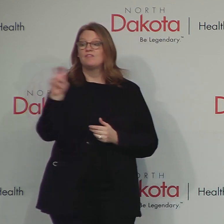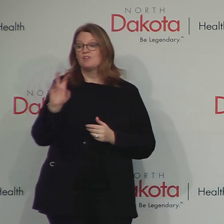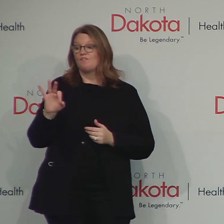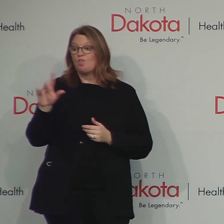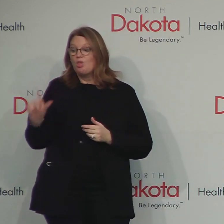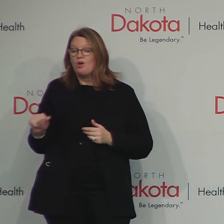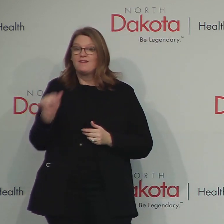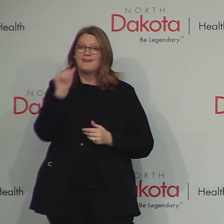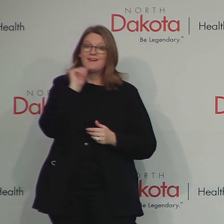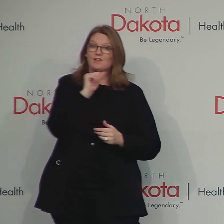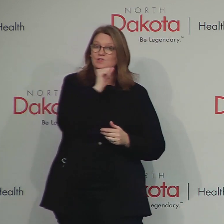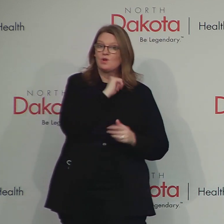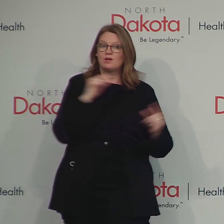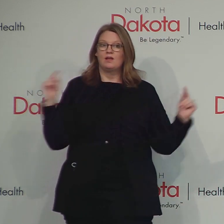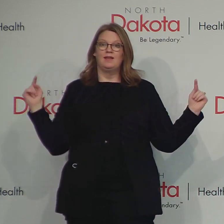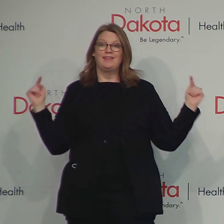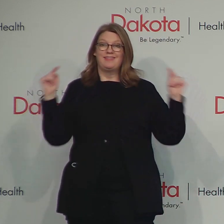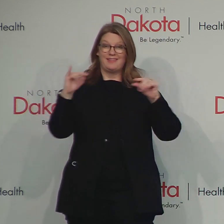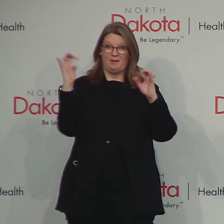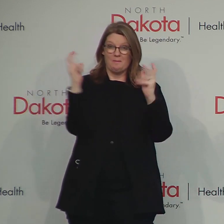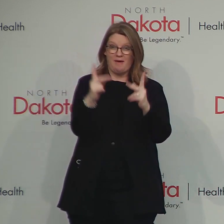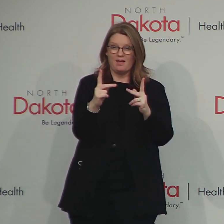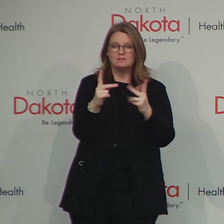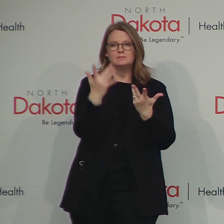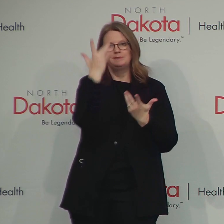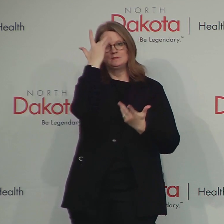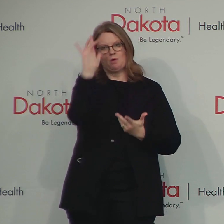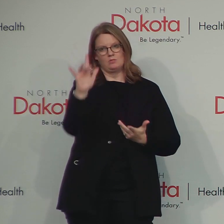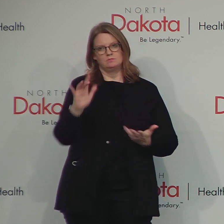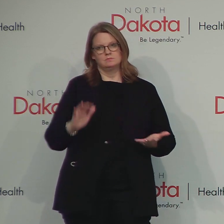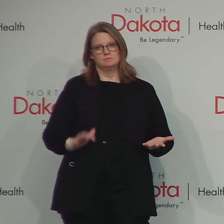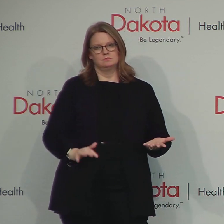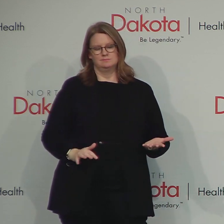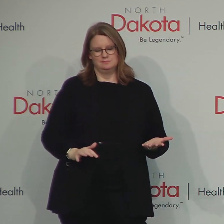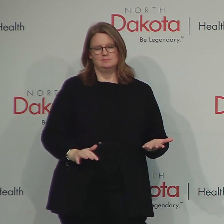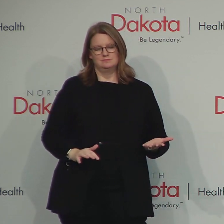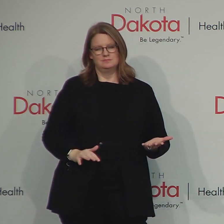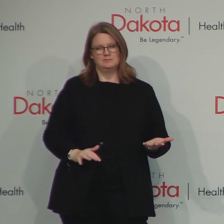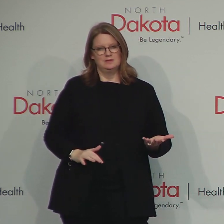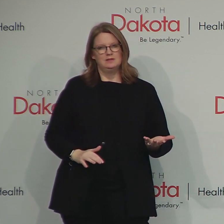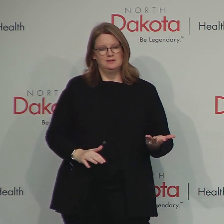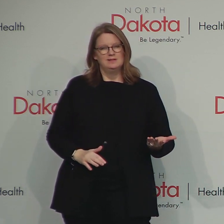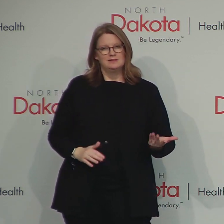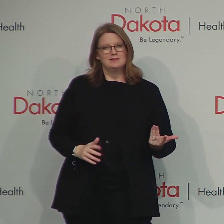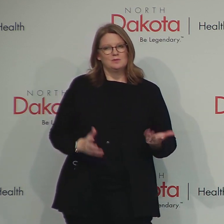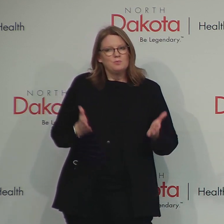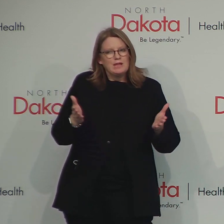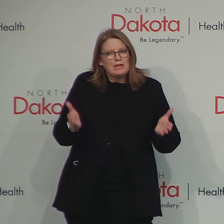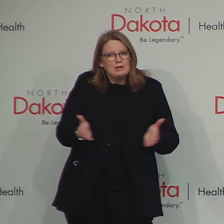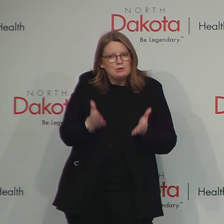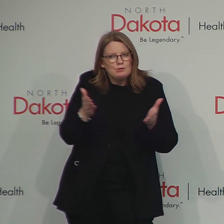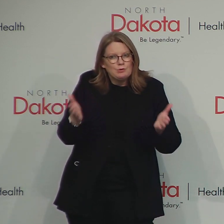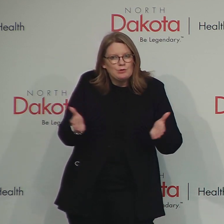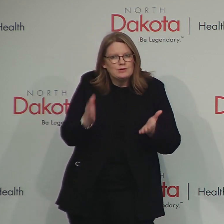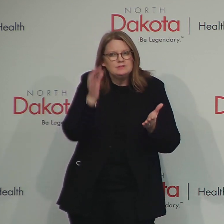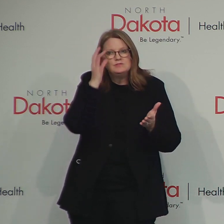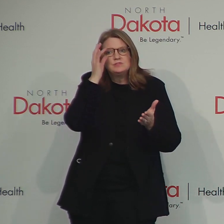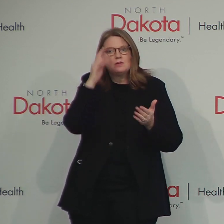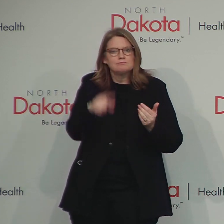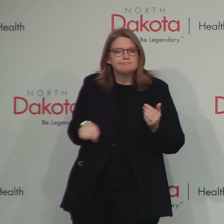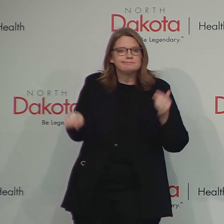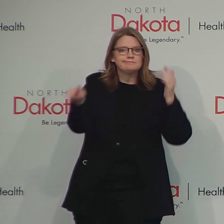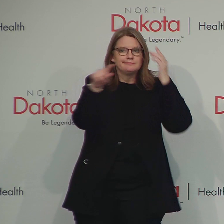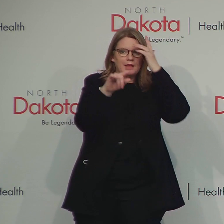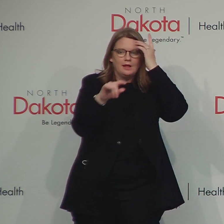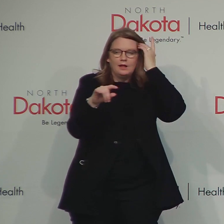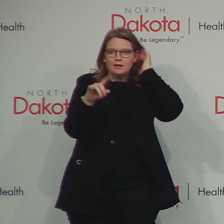returning, be smart about it. We've got, again, know your status. We would encourage everybody to,